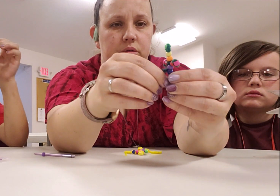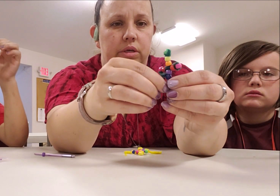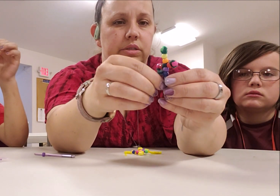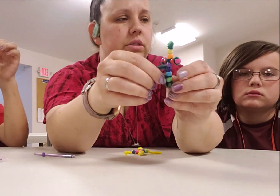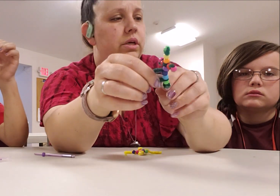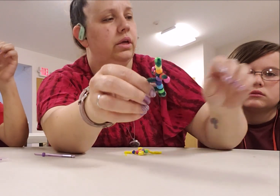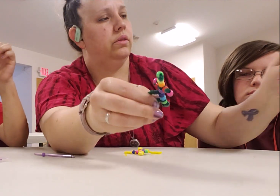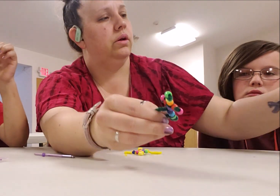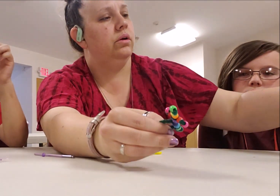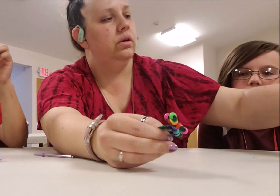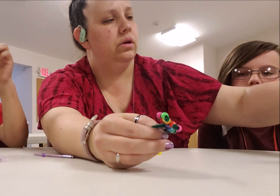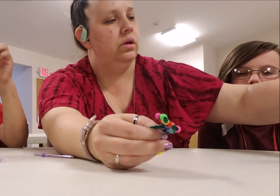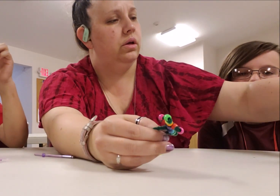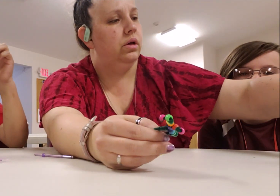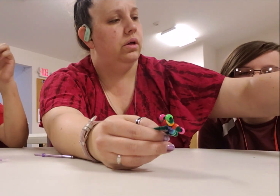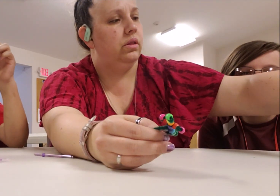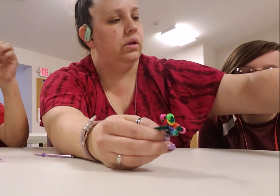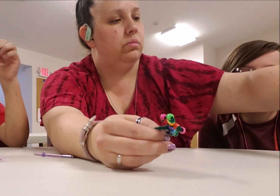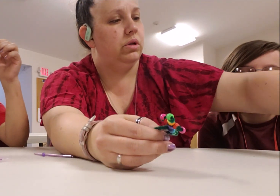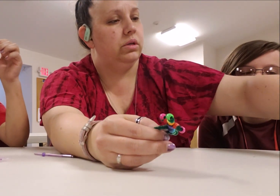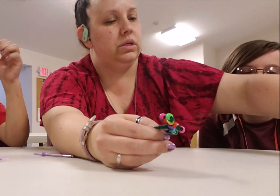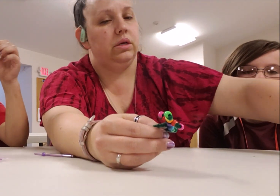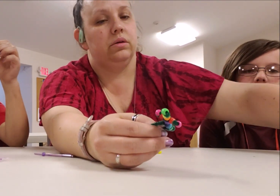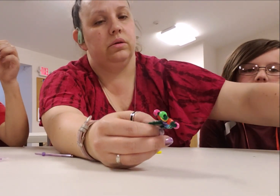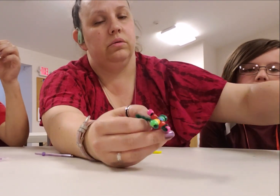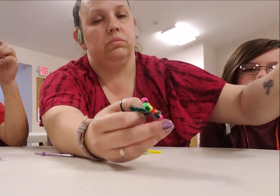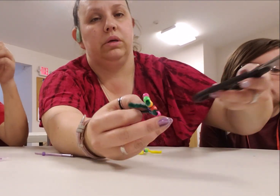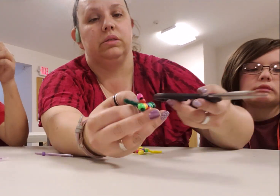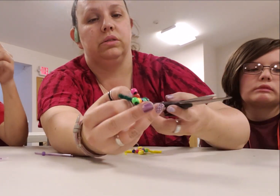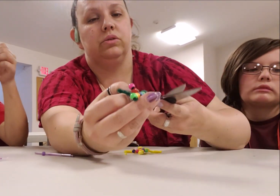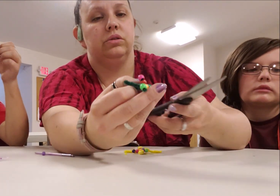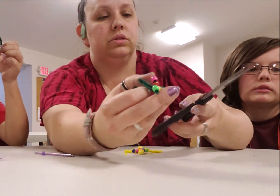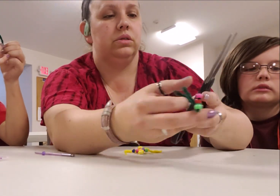nice and tight in there. And then I'm gonna take my scissors